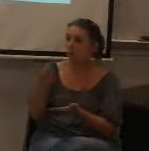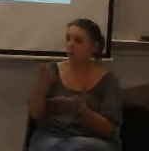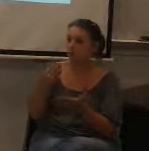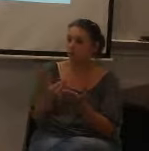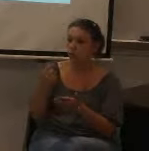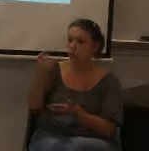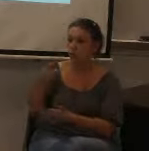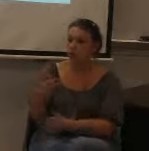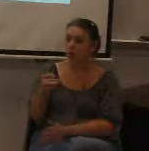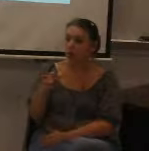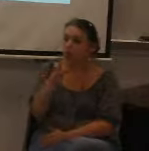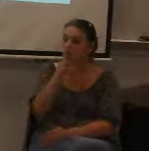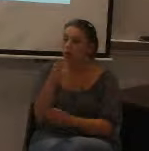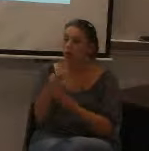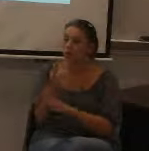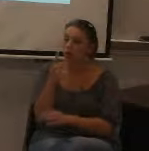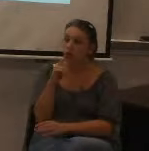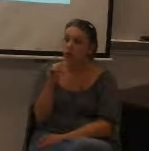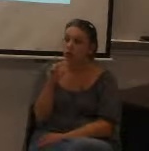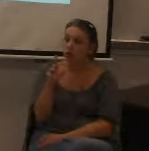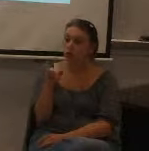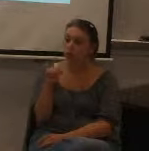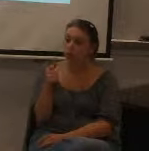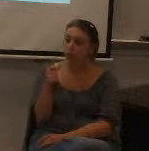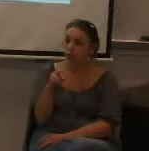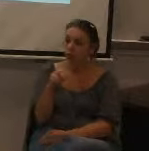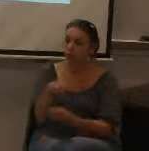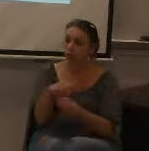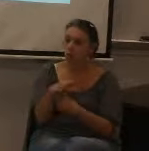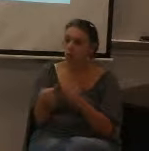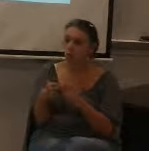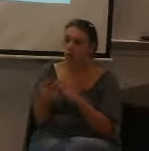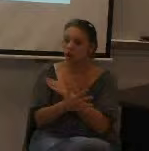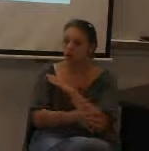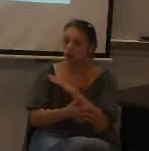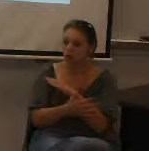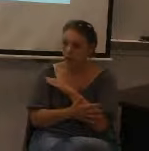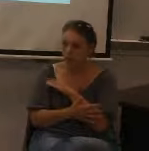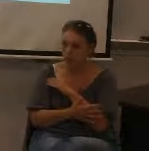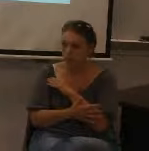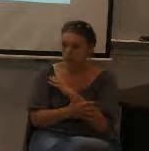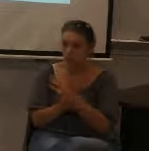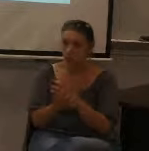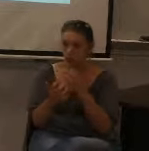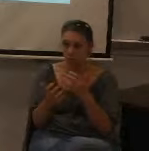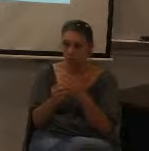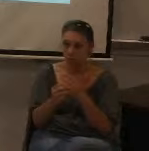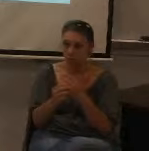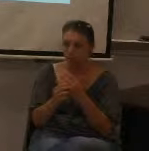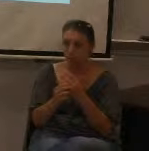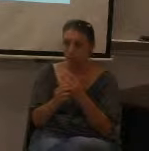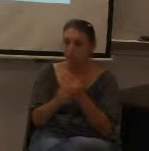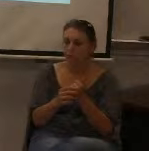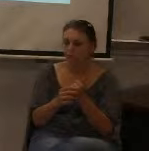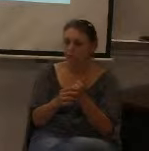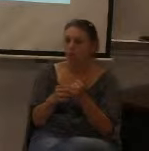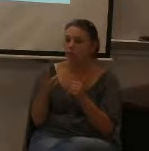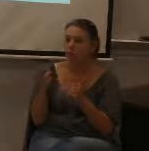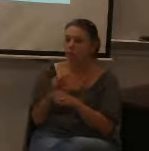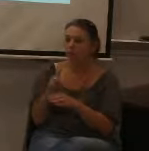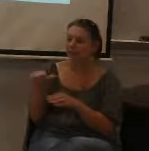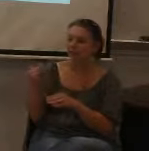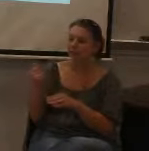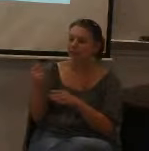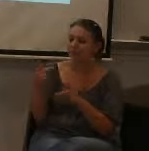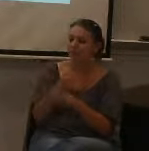of the water that is used for irrigation in the entire country. Quite a bit. It is currently being used 10